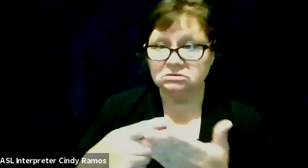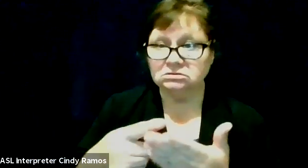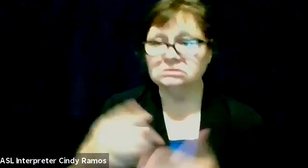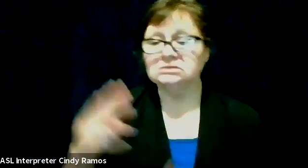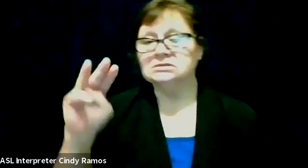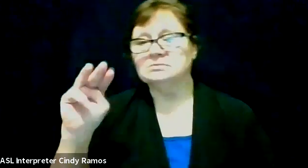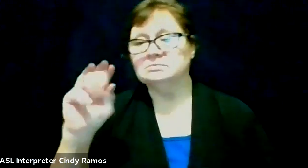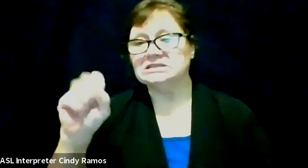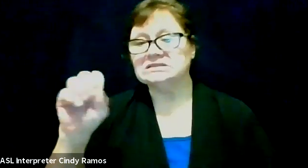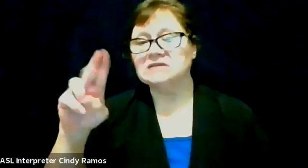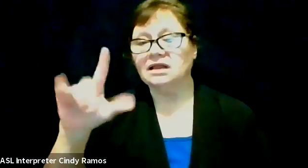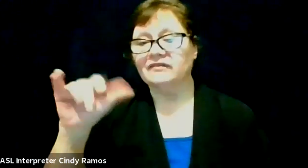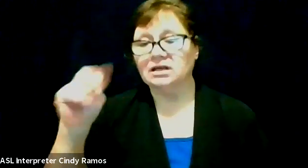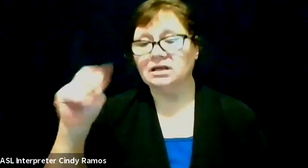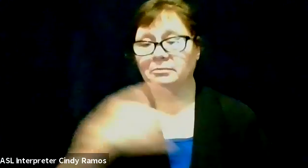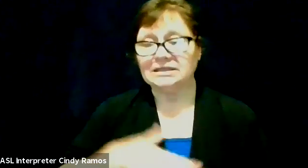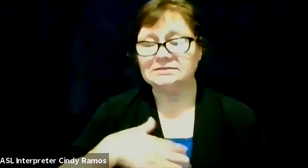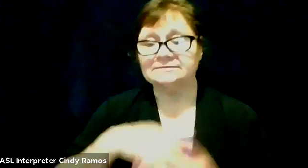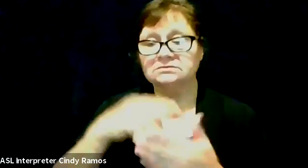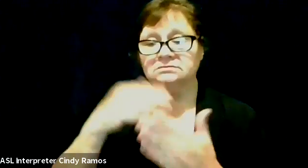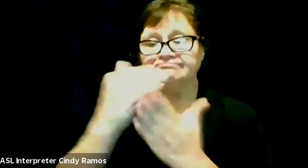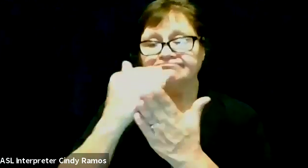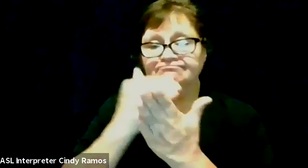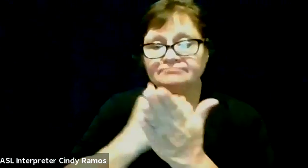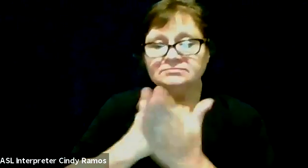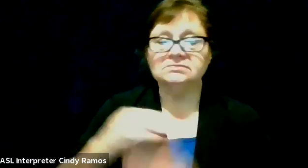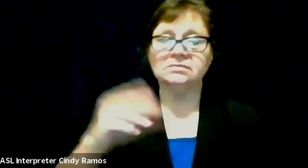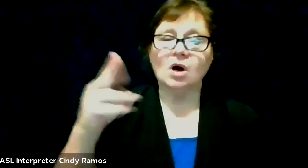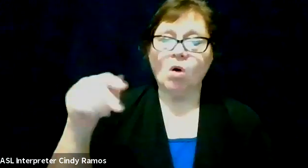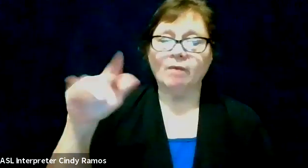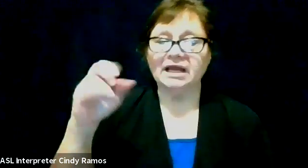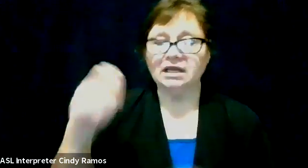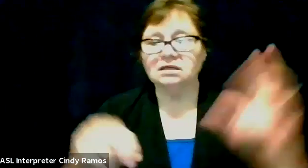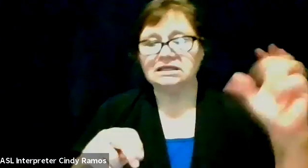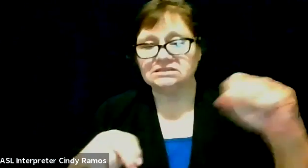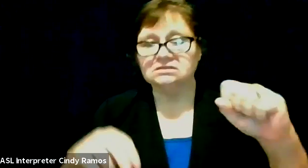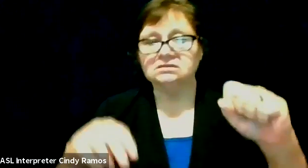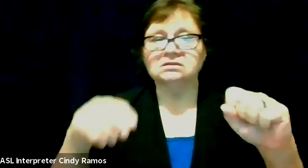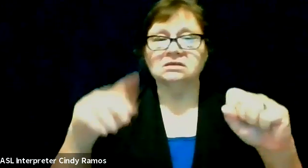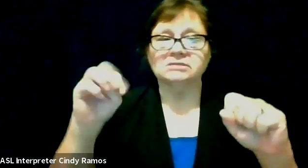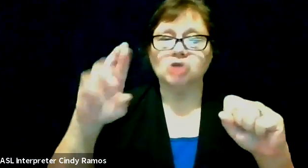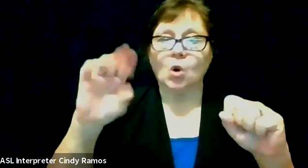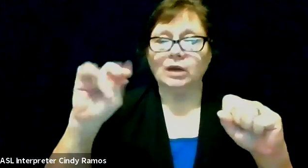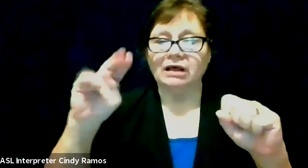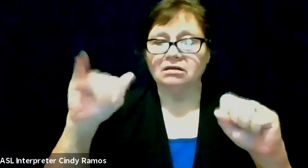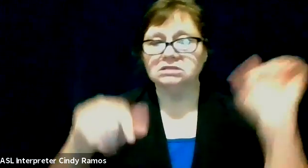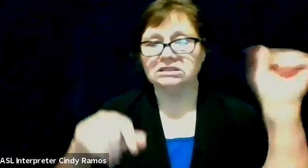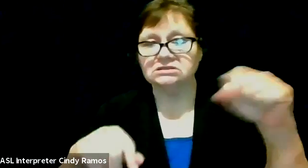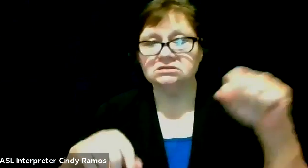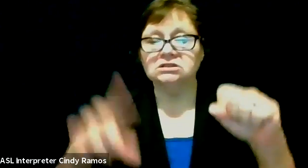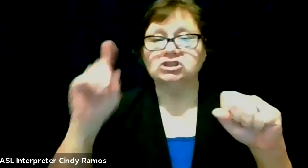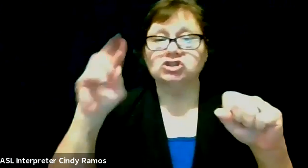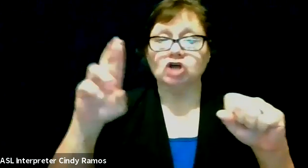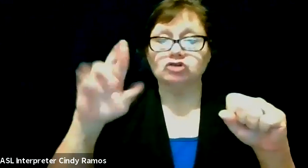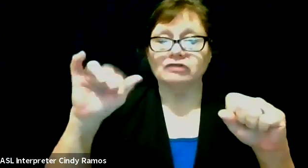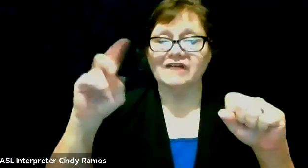the roll. Dr. Coleman, Yes. Mr. O'Neill, Yes. Dr. Rivera,